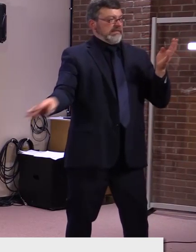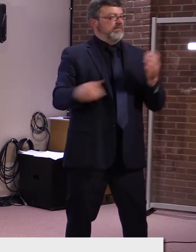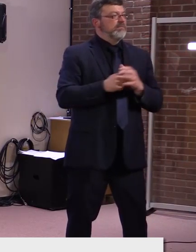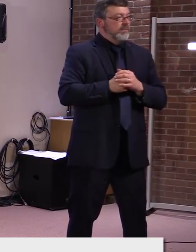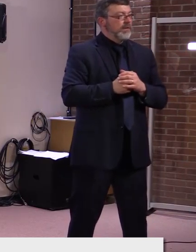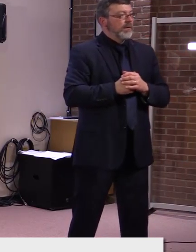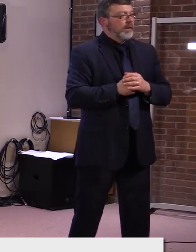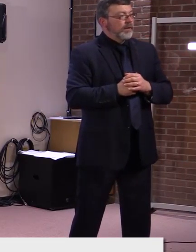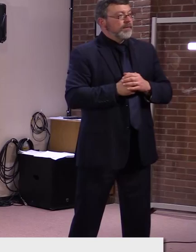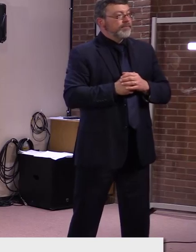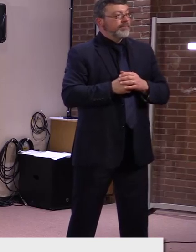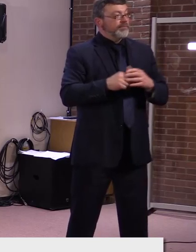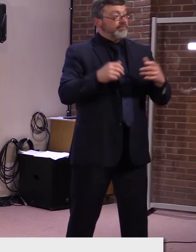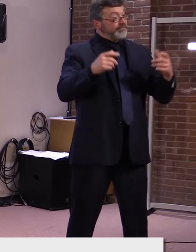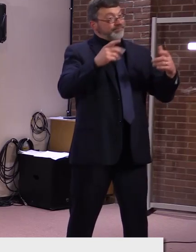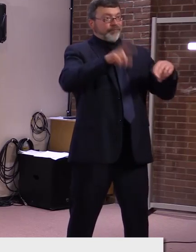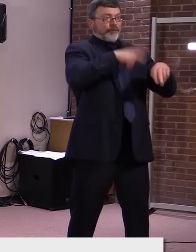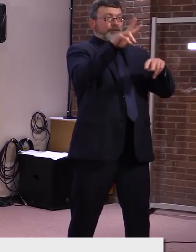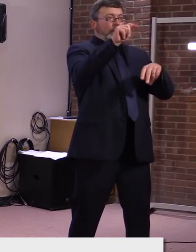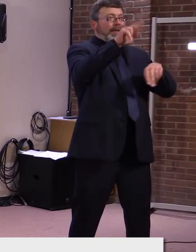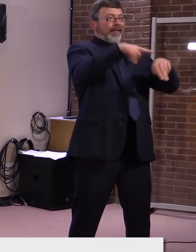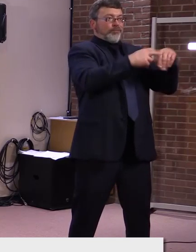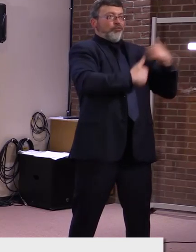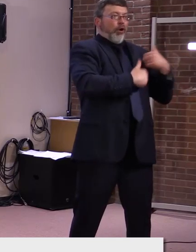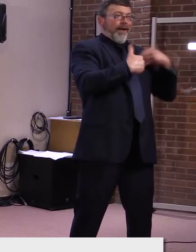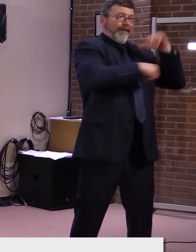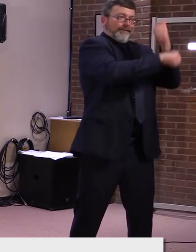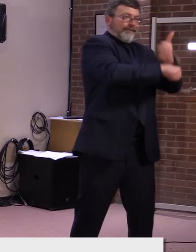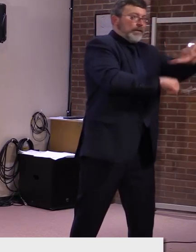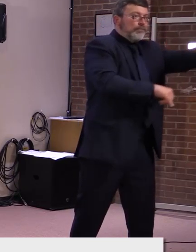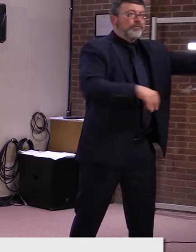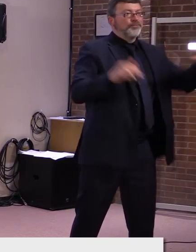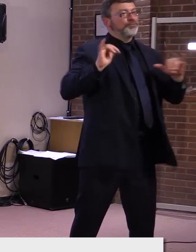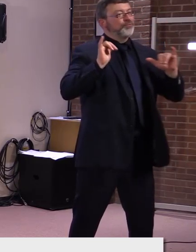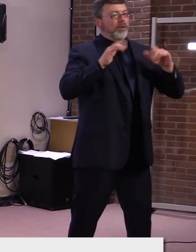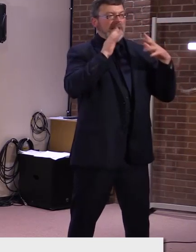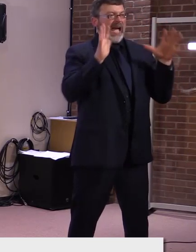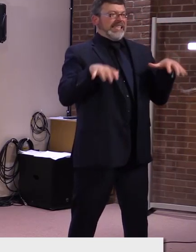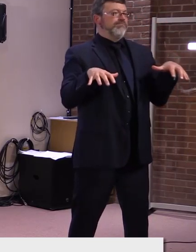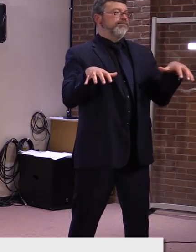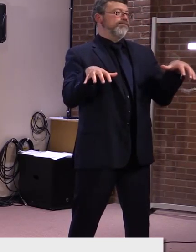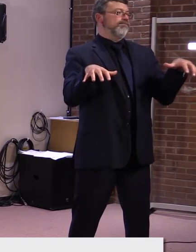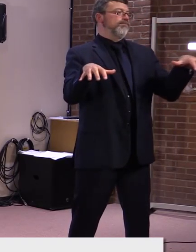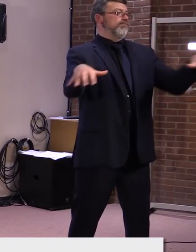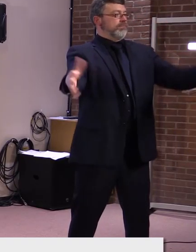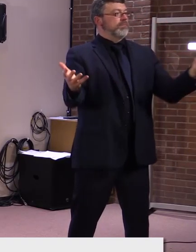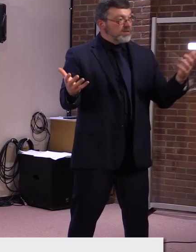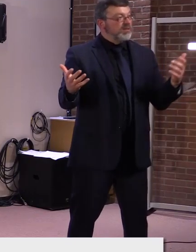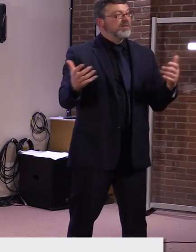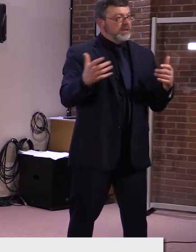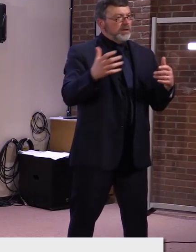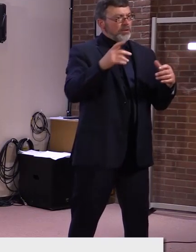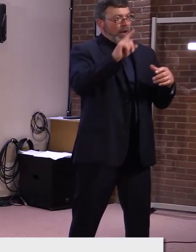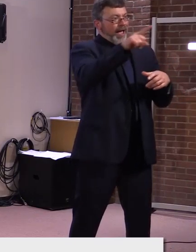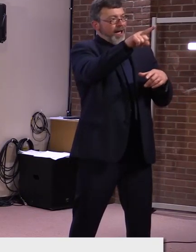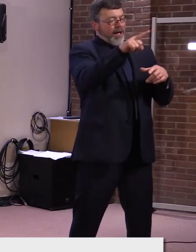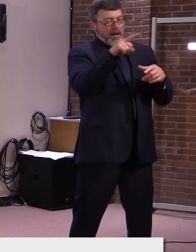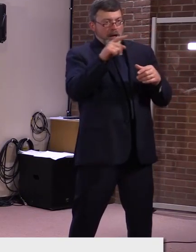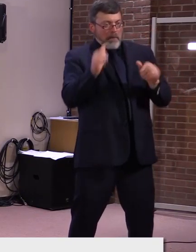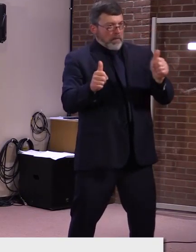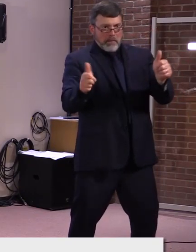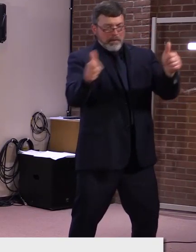are also, as you can see, transitioning to more localized and smaller settings to bring vaccines to Vermonters where